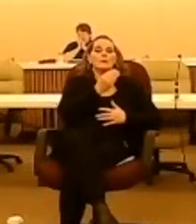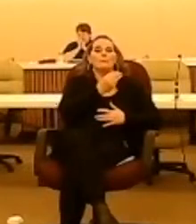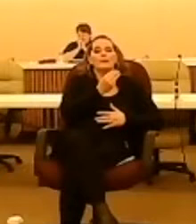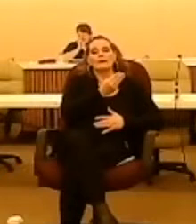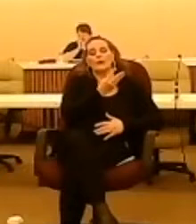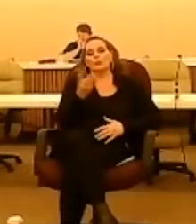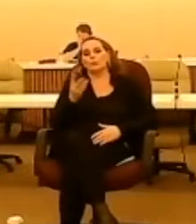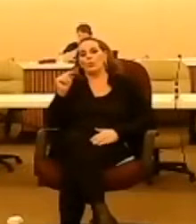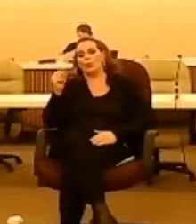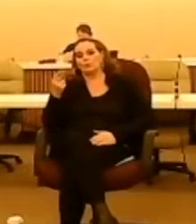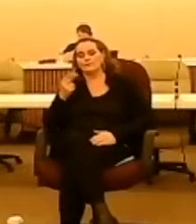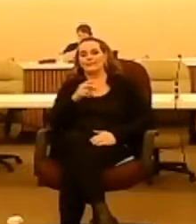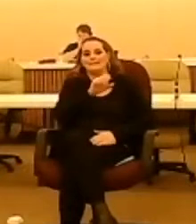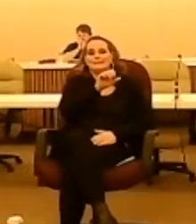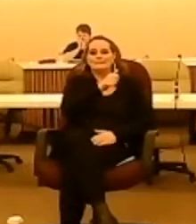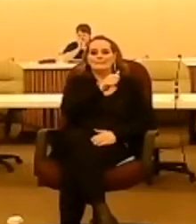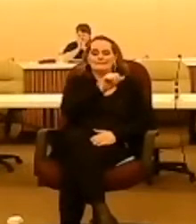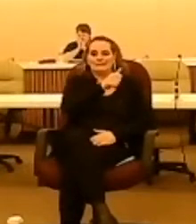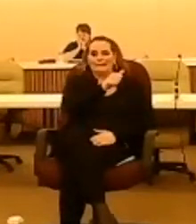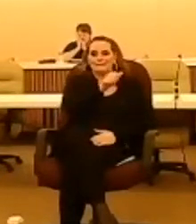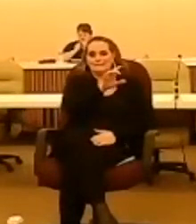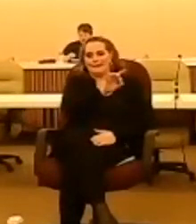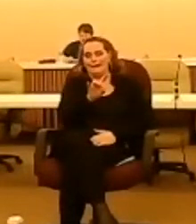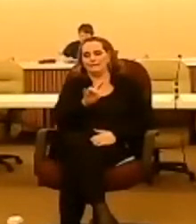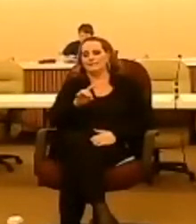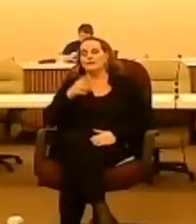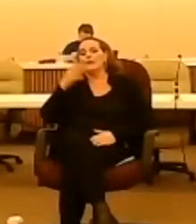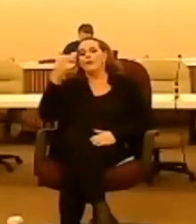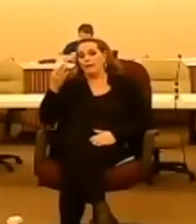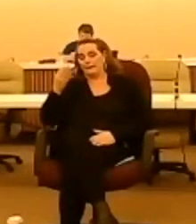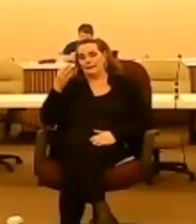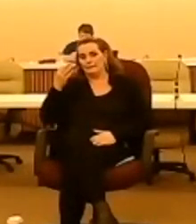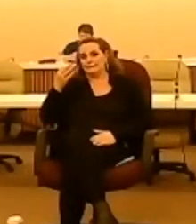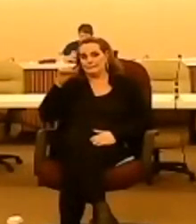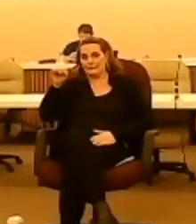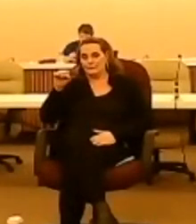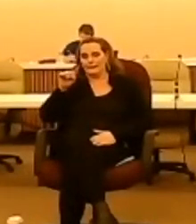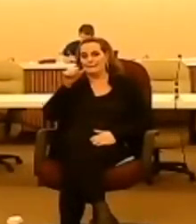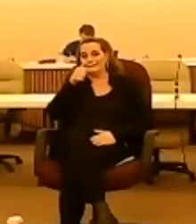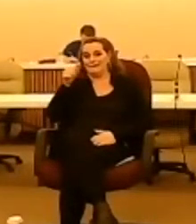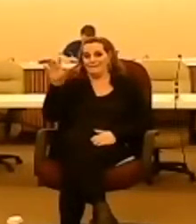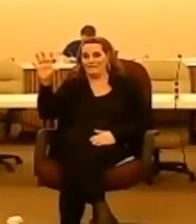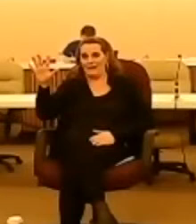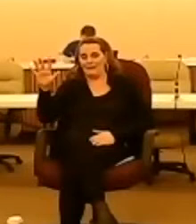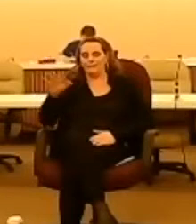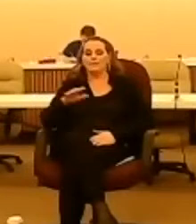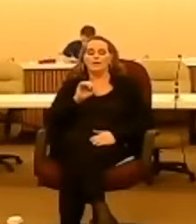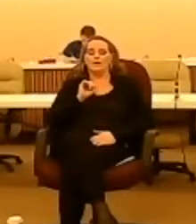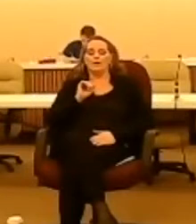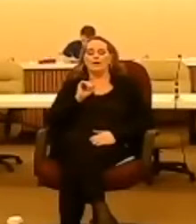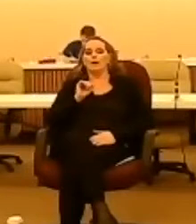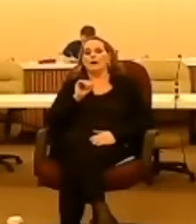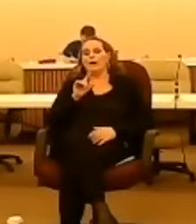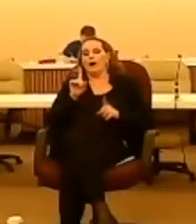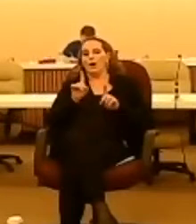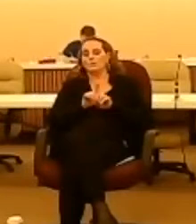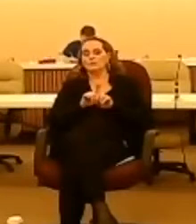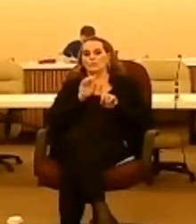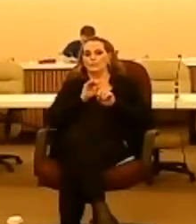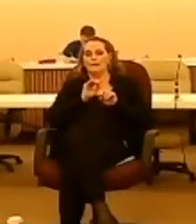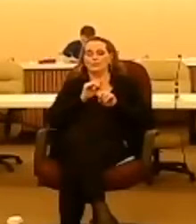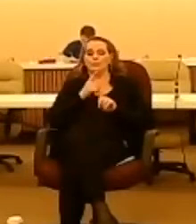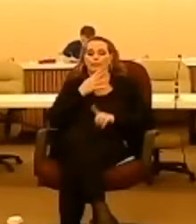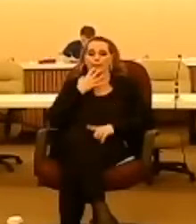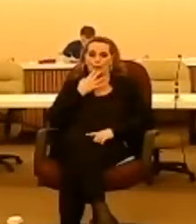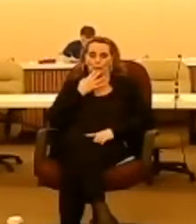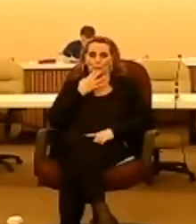Thursday from 10 to 8, Friday and Saturday 10 to 5. Adrian also wanted me to remind you about the Color Henrietta